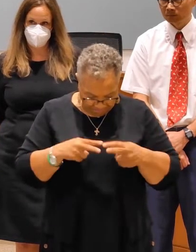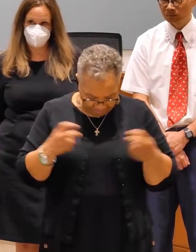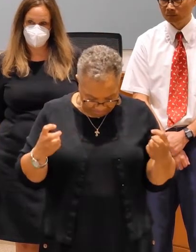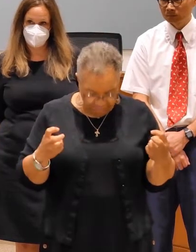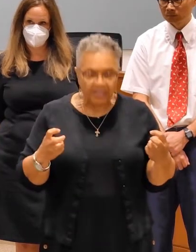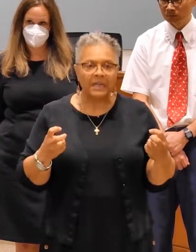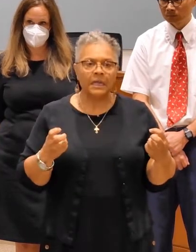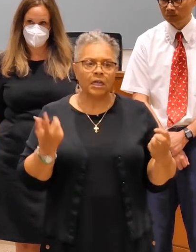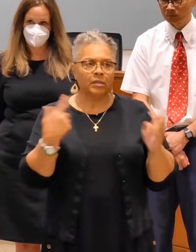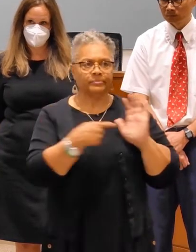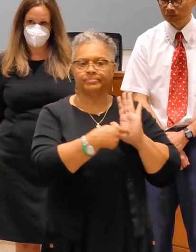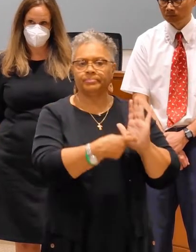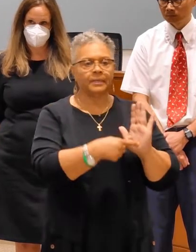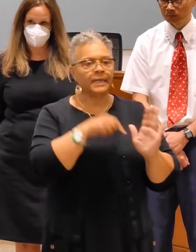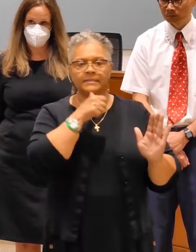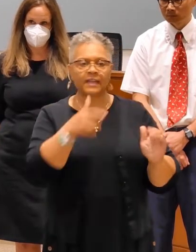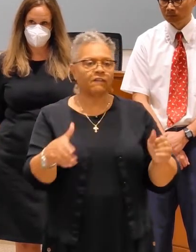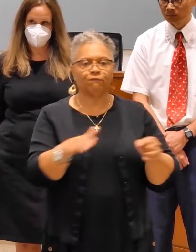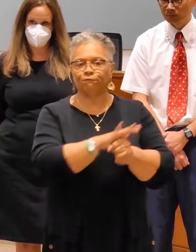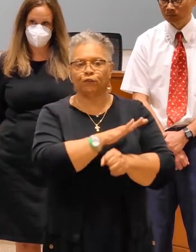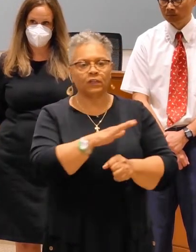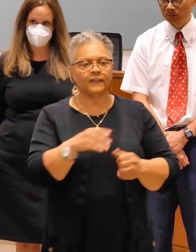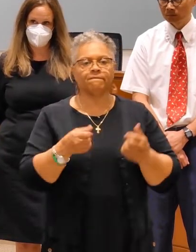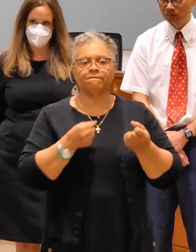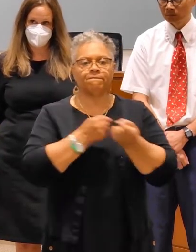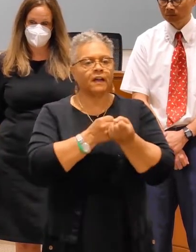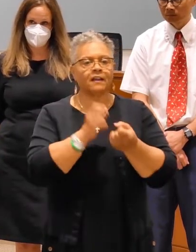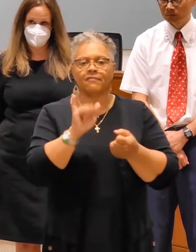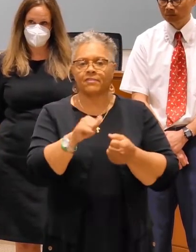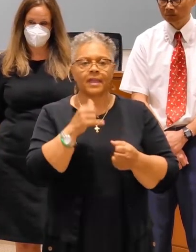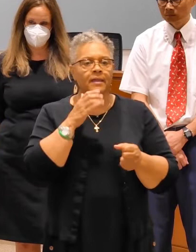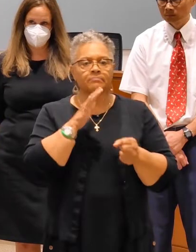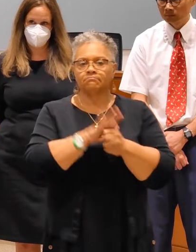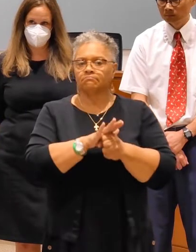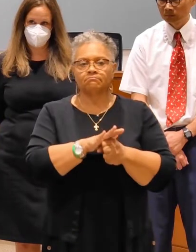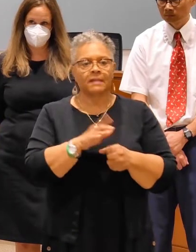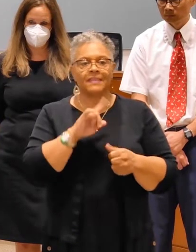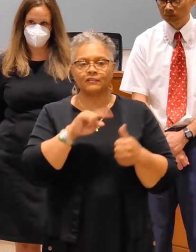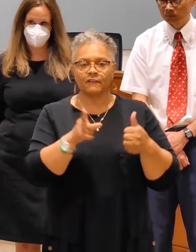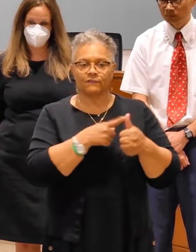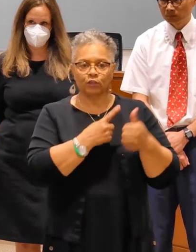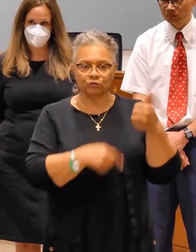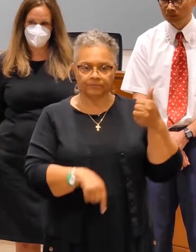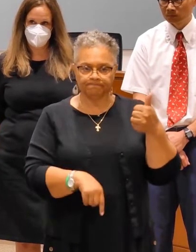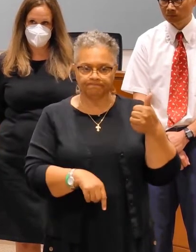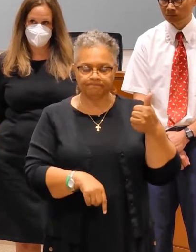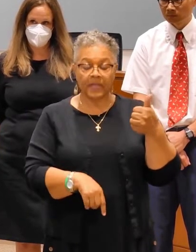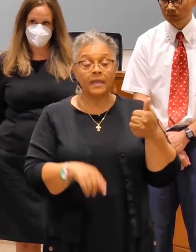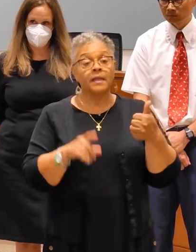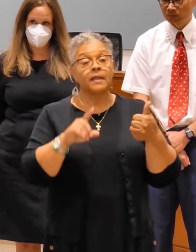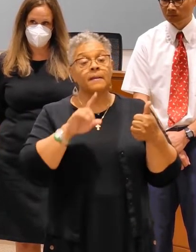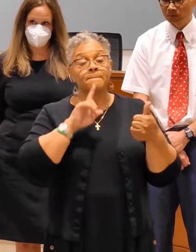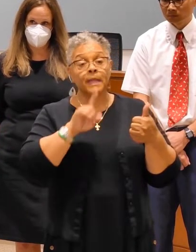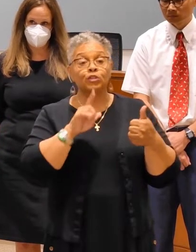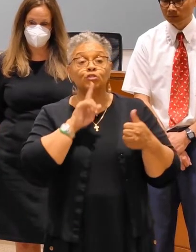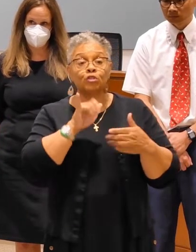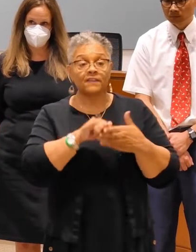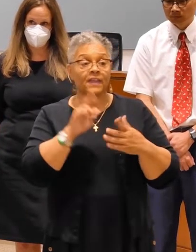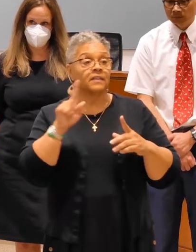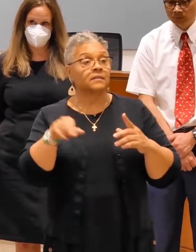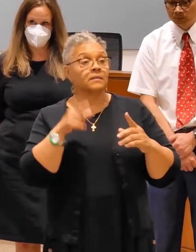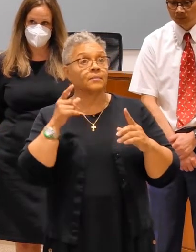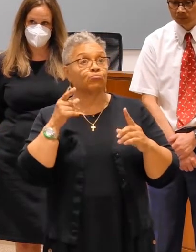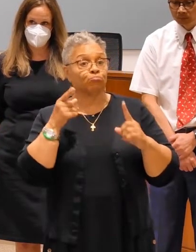that there was not the fully funding of the obligations. That's the first prong, is to make certain that what the projections